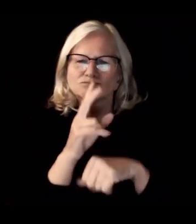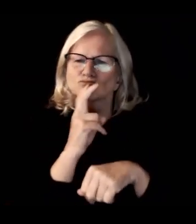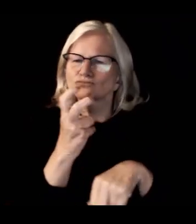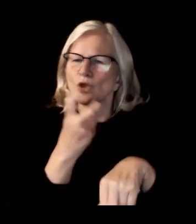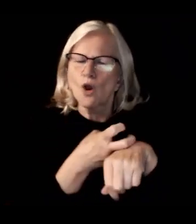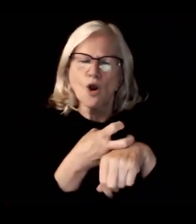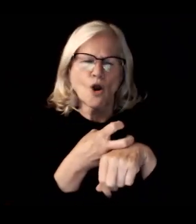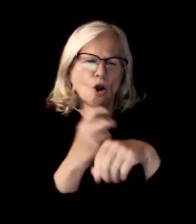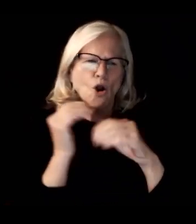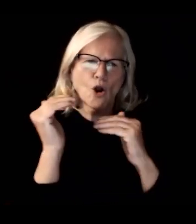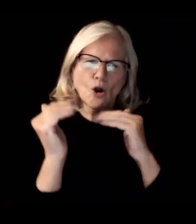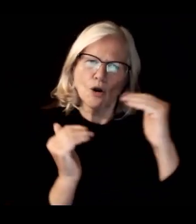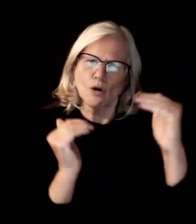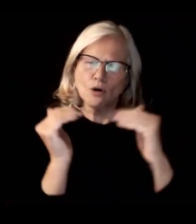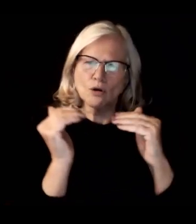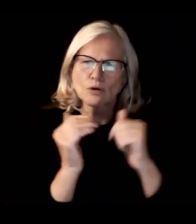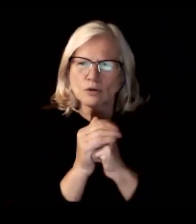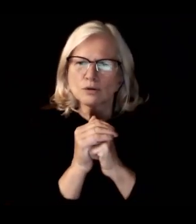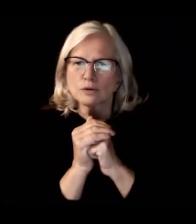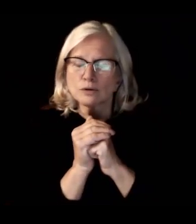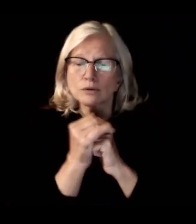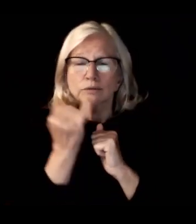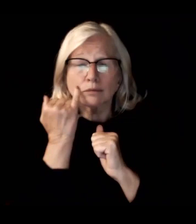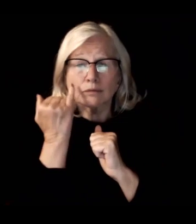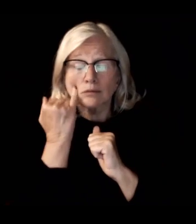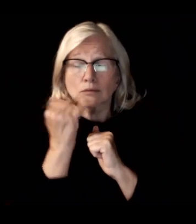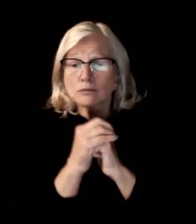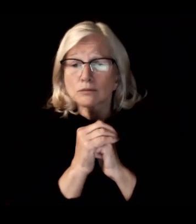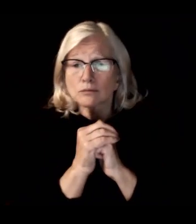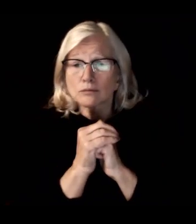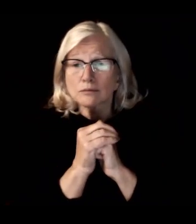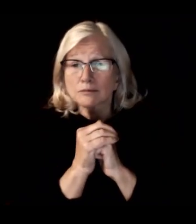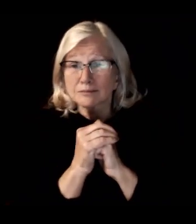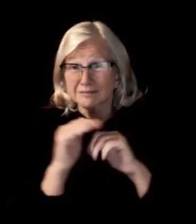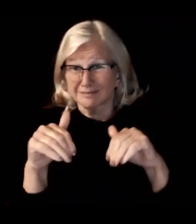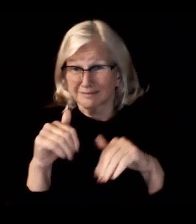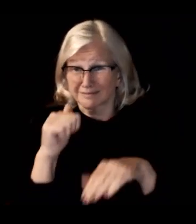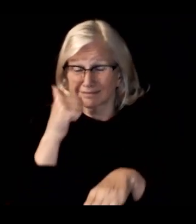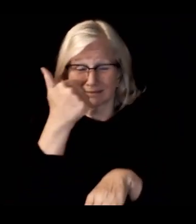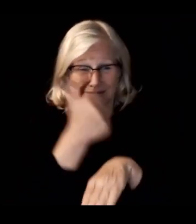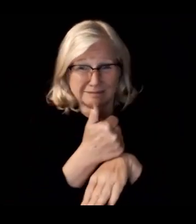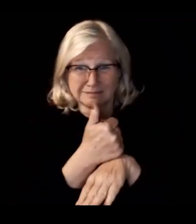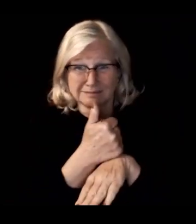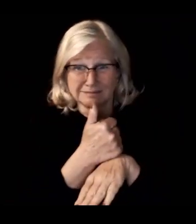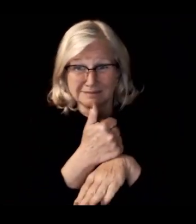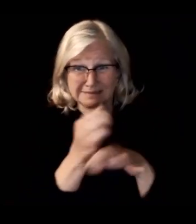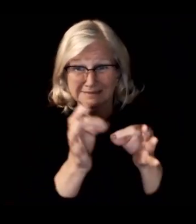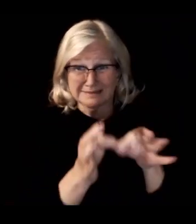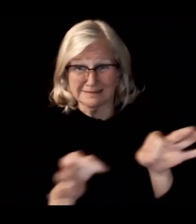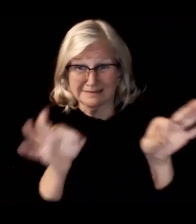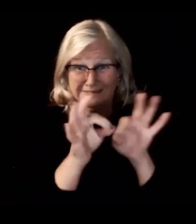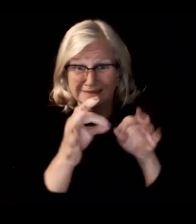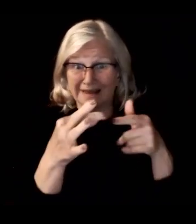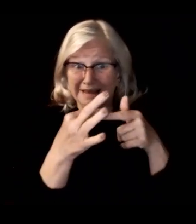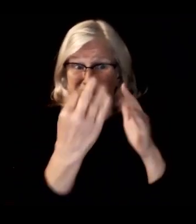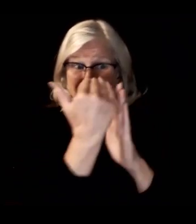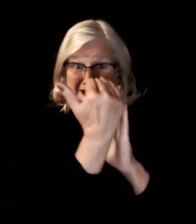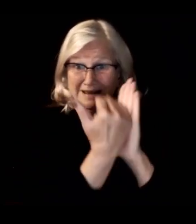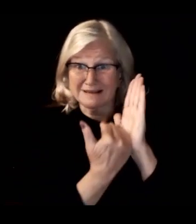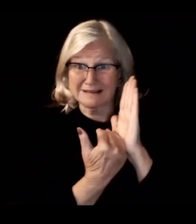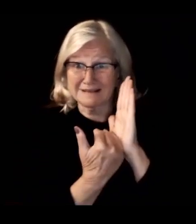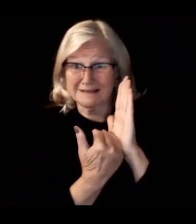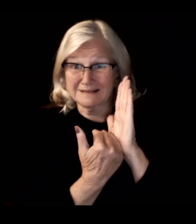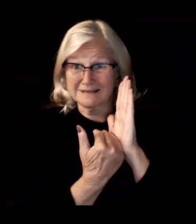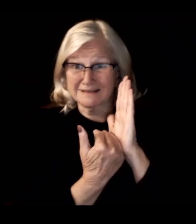facility who has not implemented essential caregiver guidance, but are thinking of doing so in the future, the facilities who have